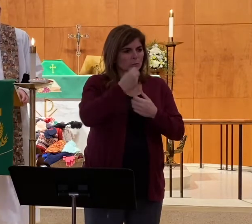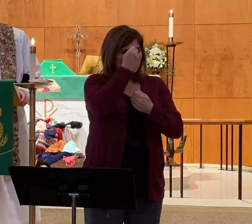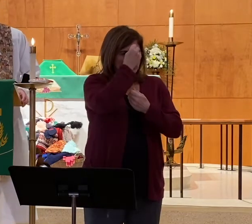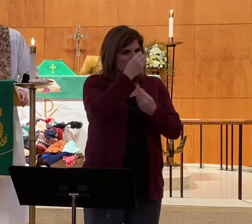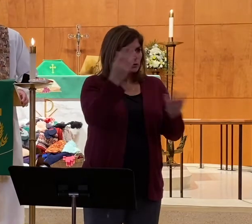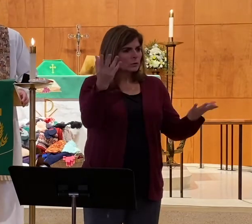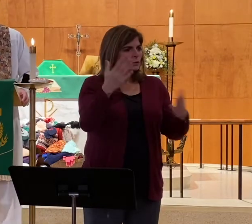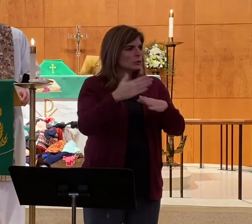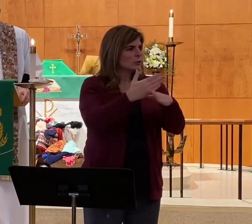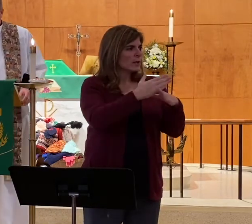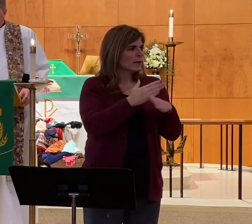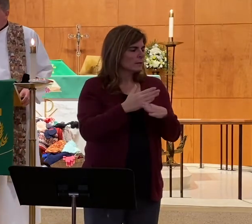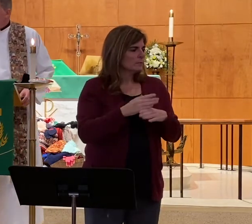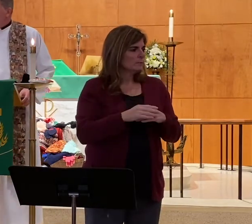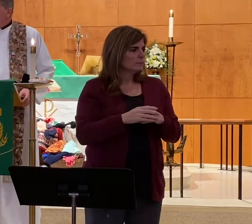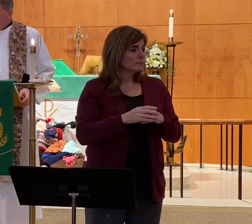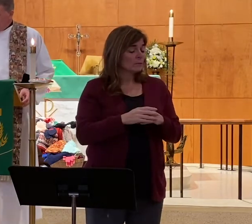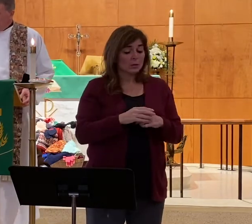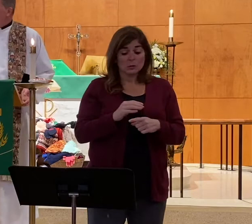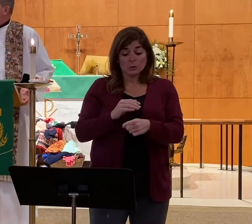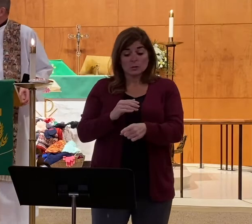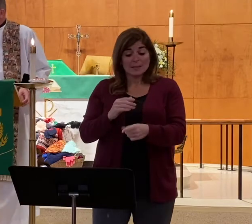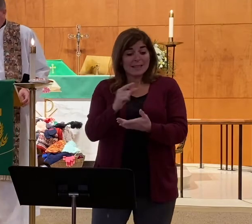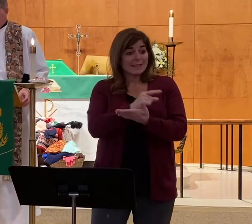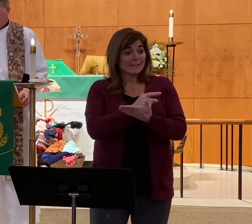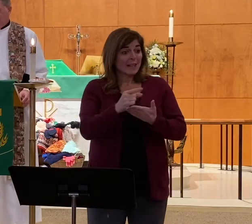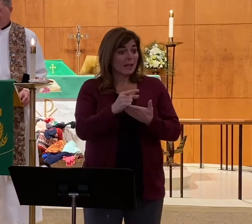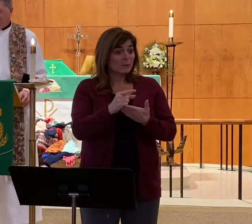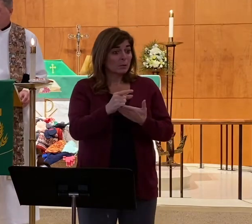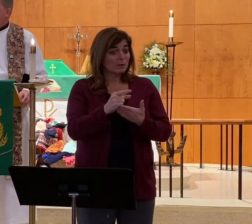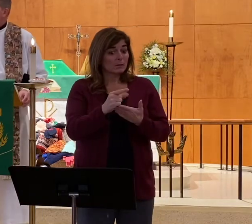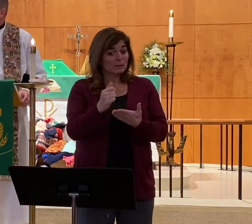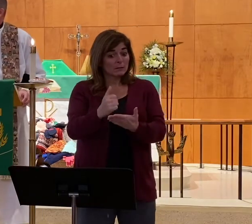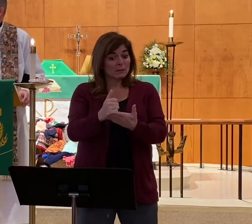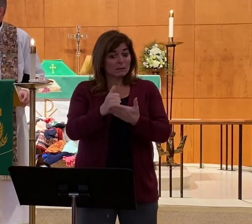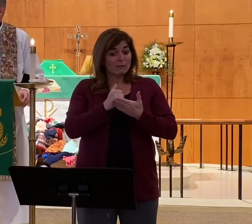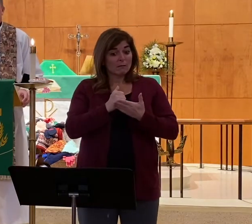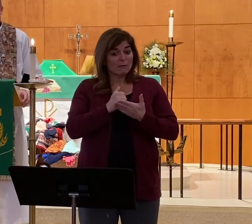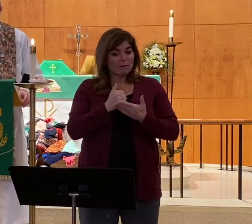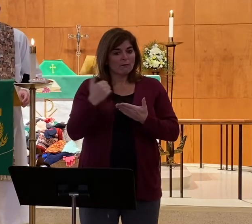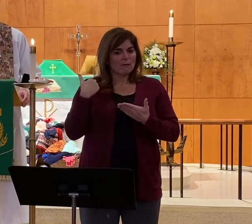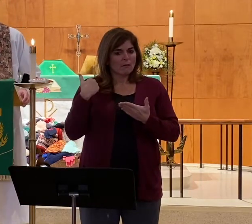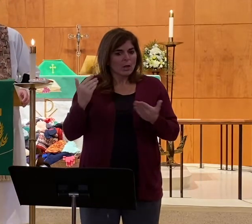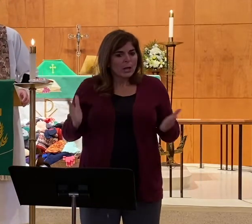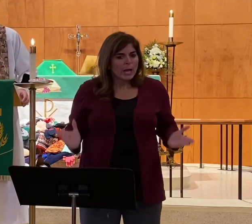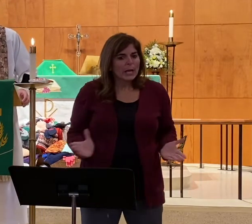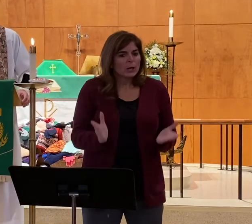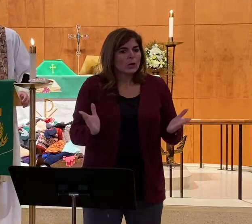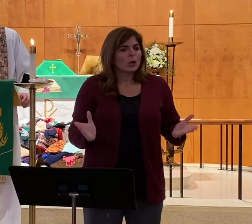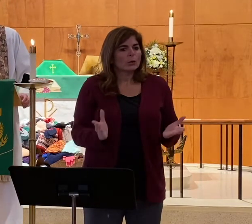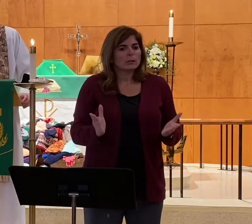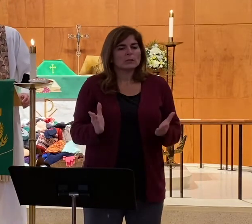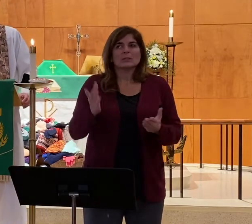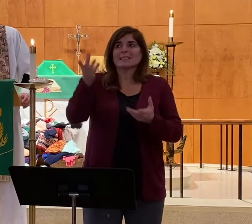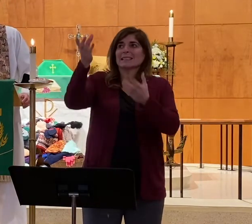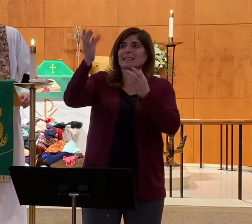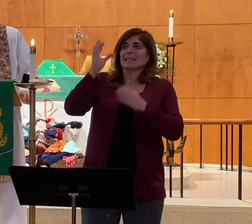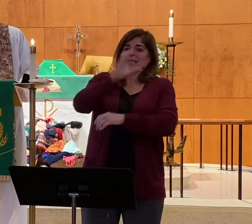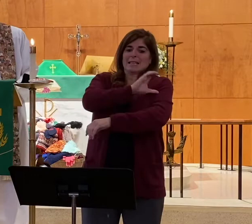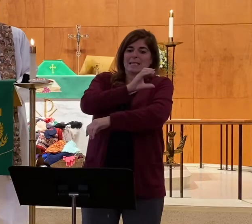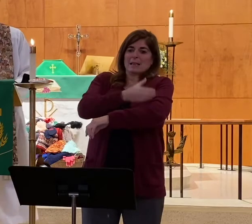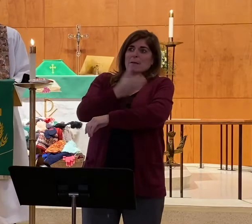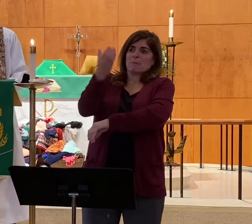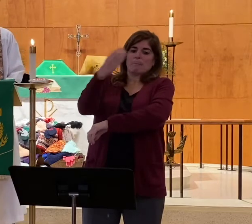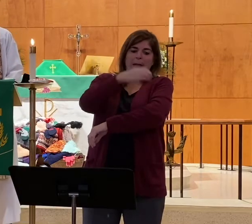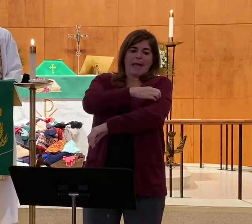And thankfully, in today's gospel lesson, we're given some helpful good news to encourage us and empower us. That